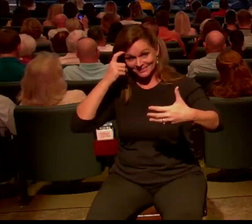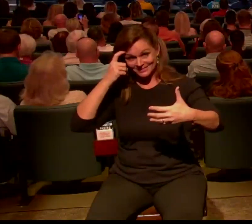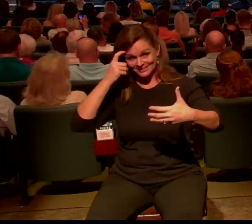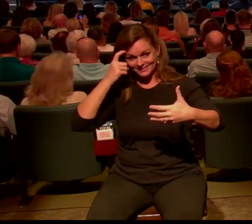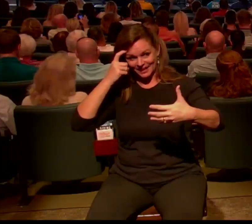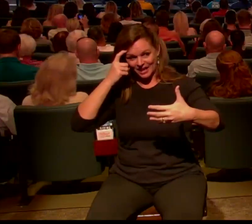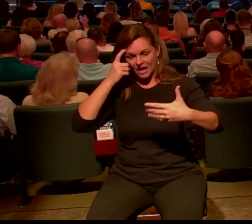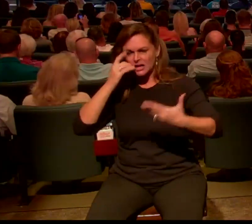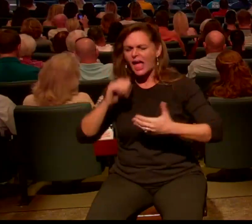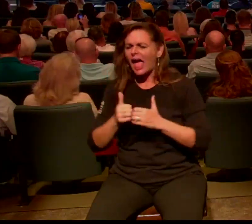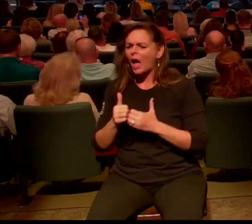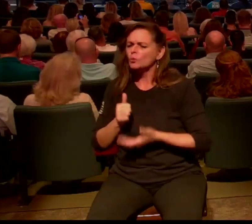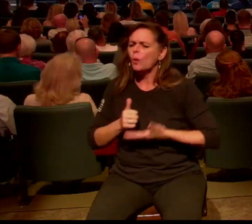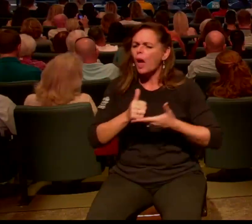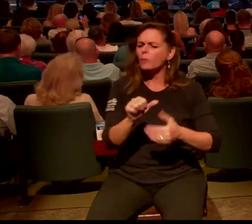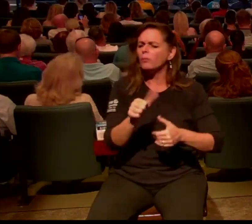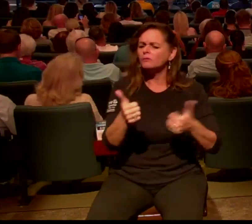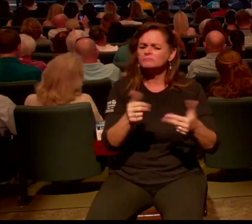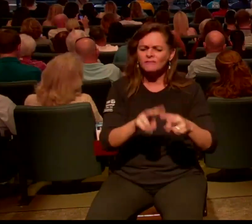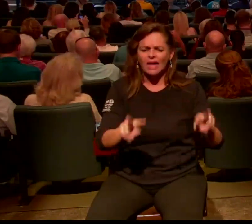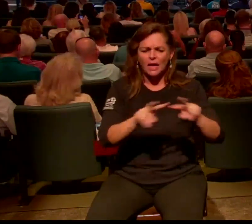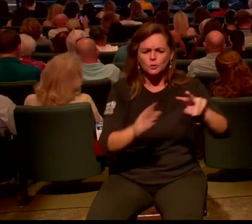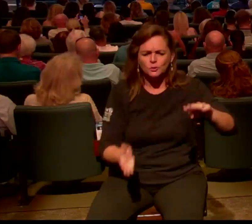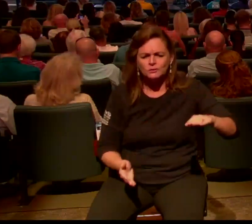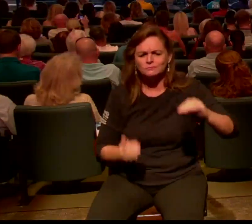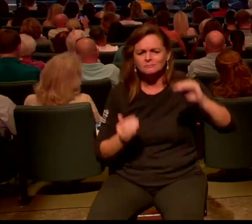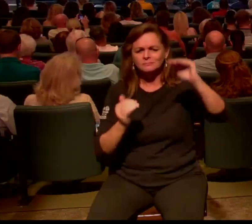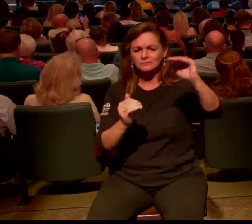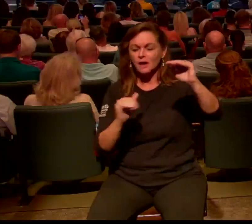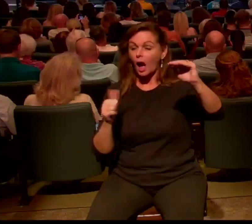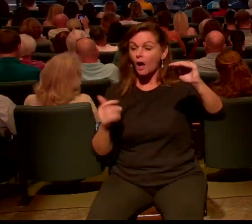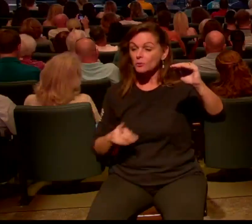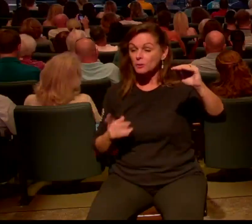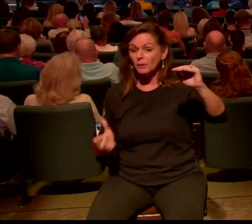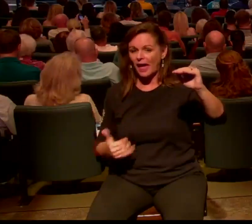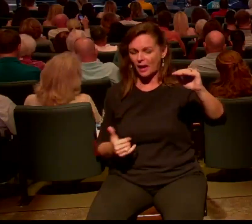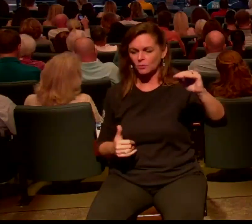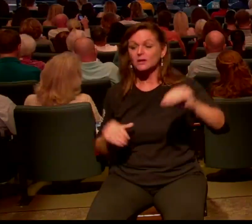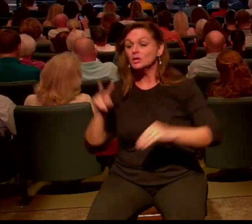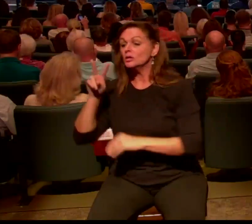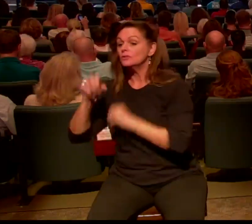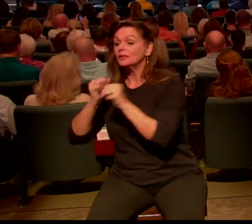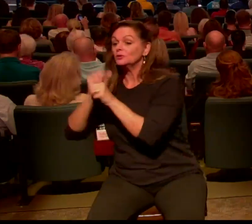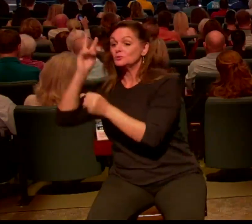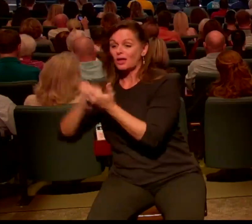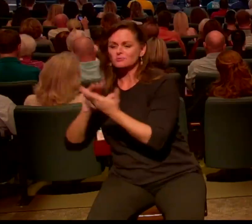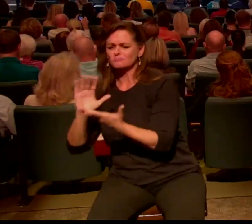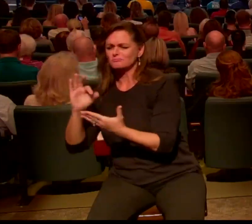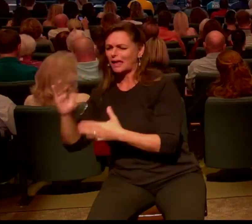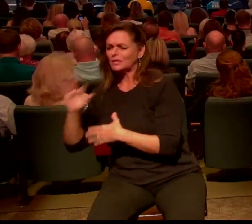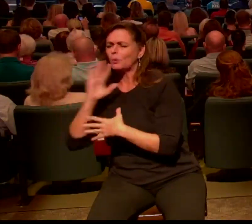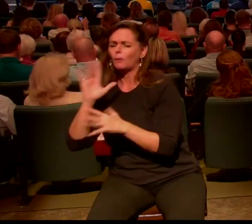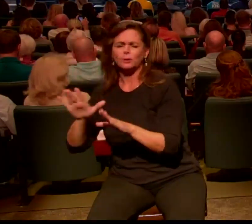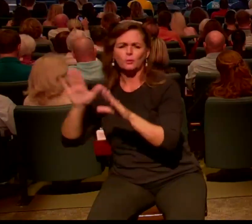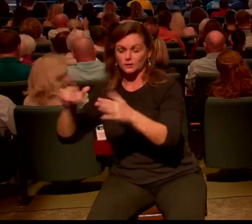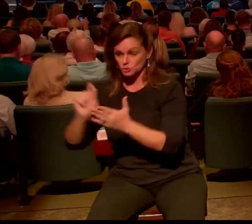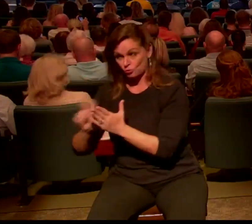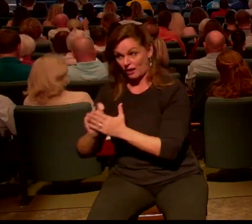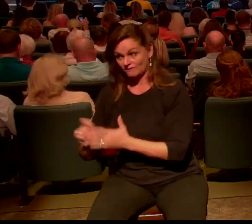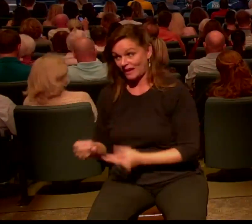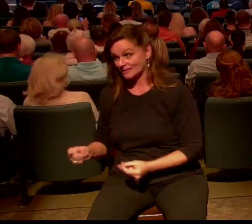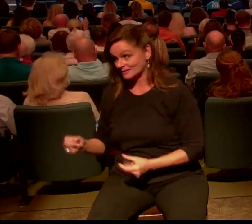add value to people. Okay, and if you'll just do this every day, 2019 is going to be huge for you. And we have to write real quick,